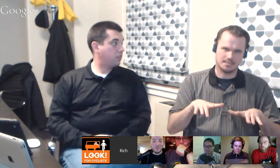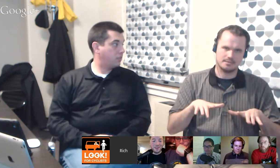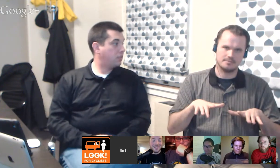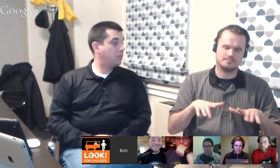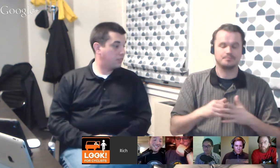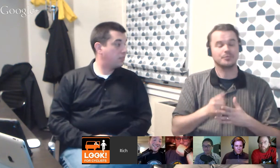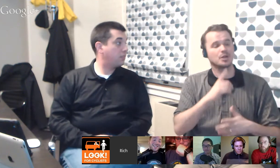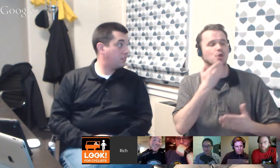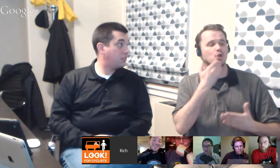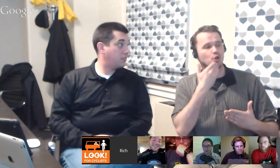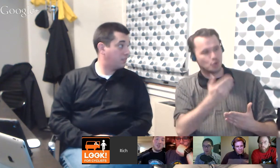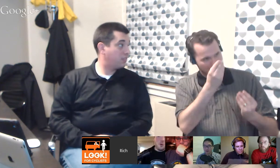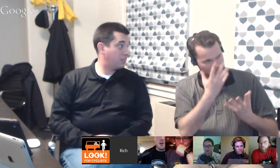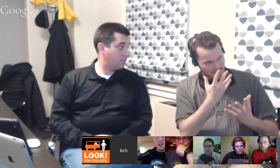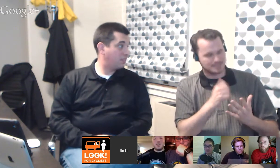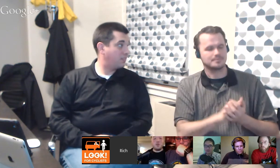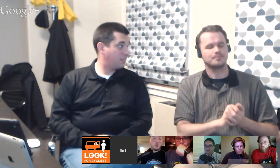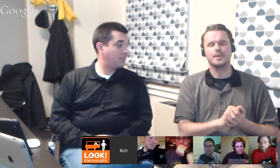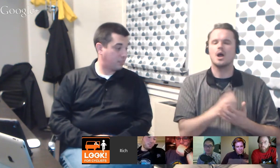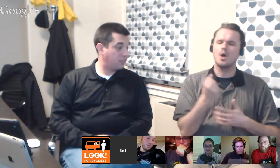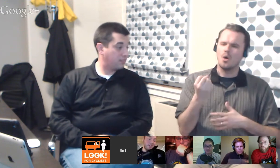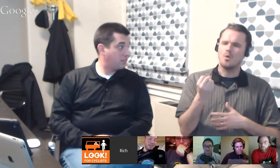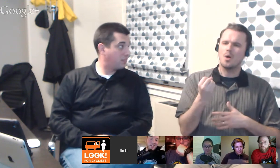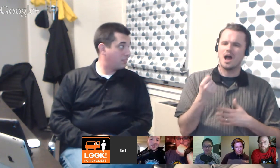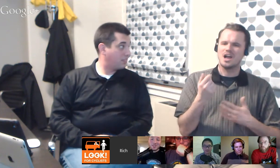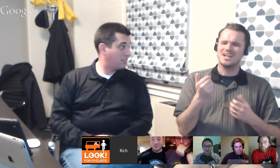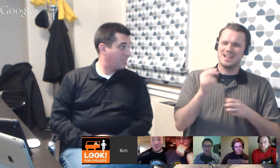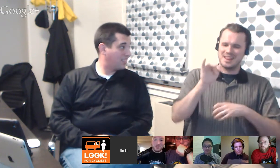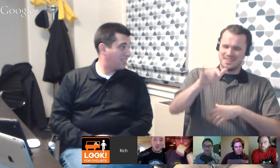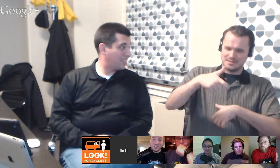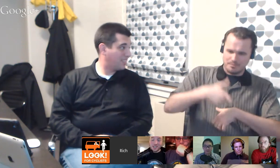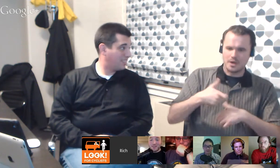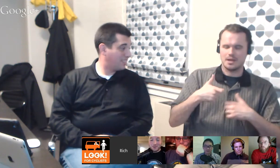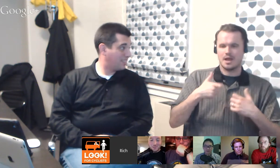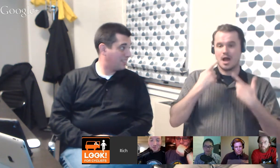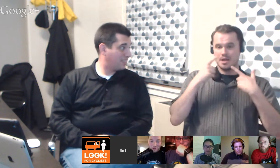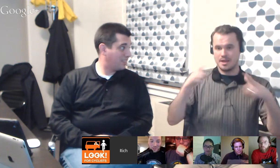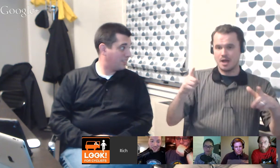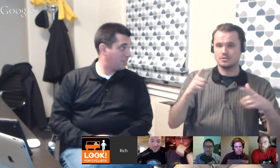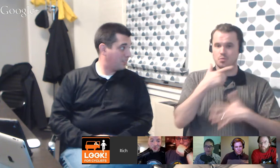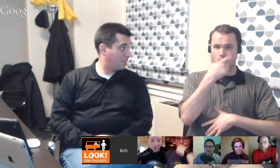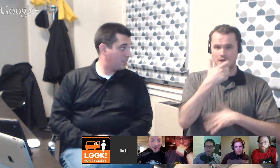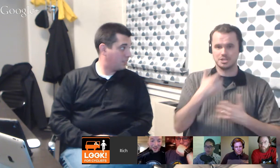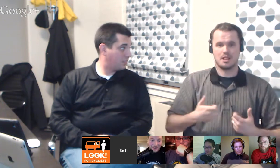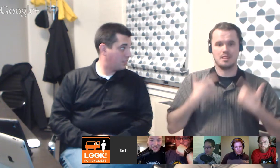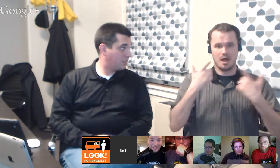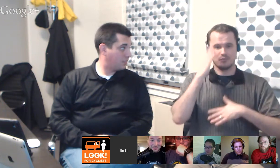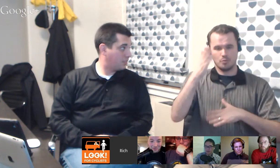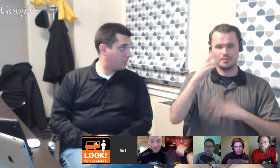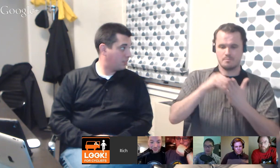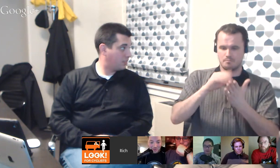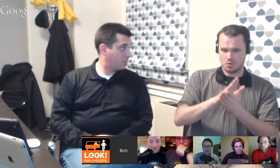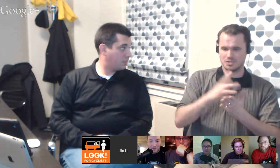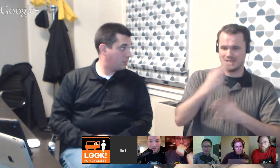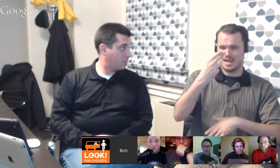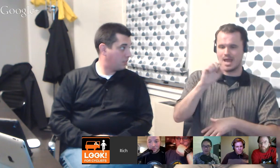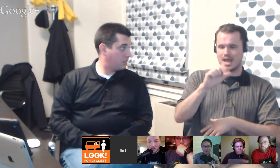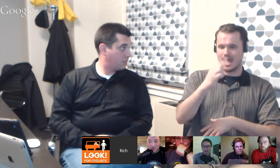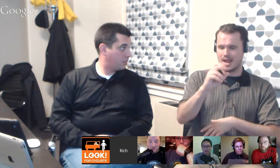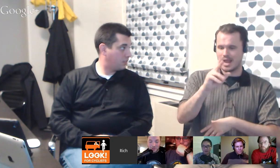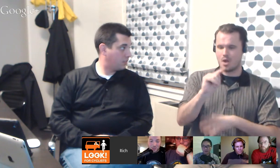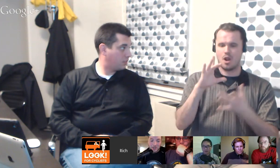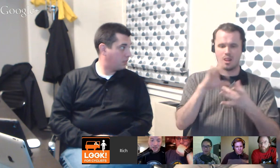Good advice. So usually at this point, I announce to everybody who's watching live that I'll be posting the Google Hangout link, and we'd love for you to